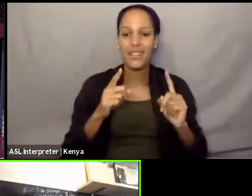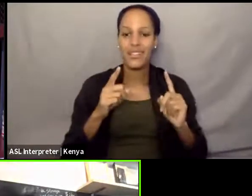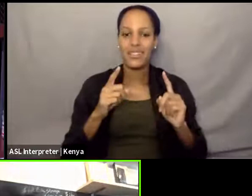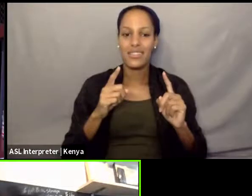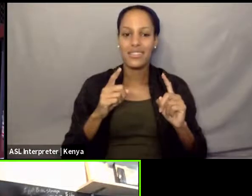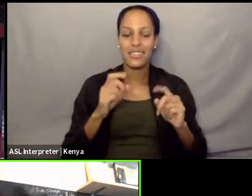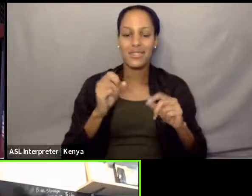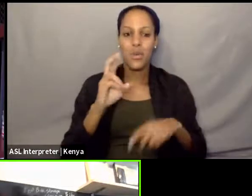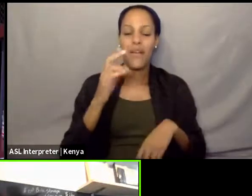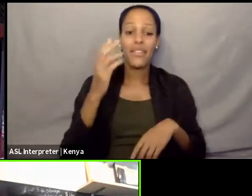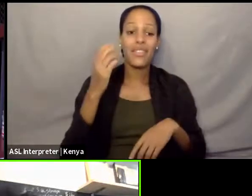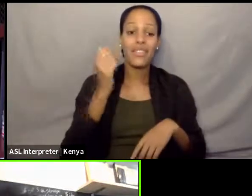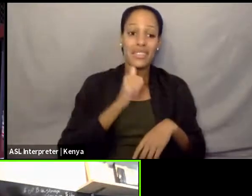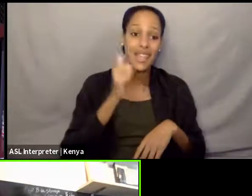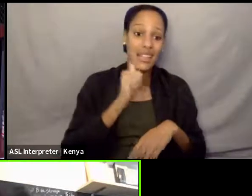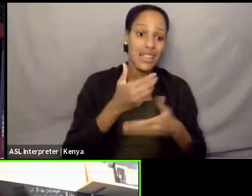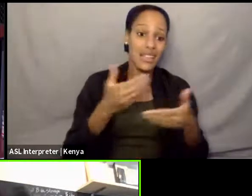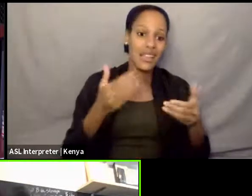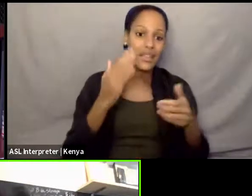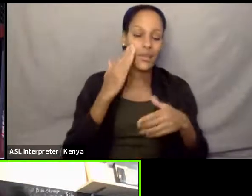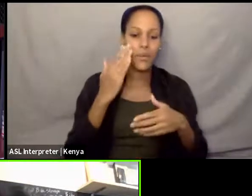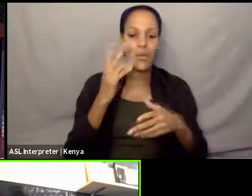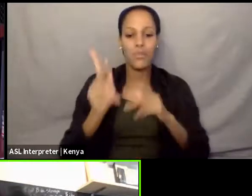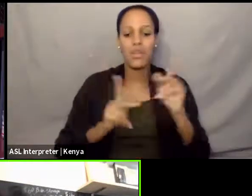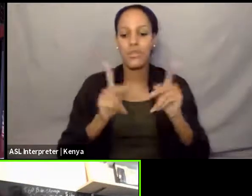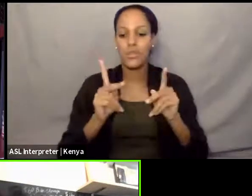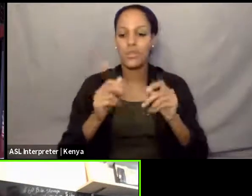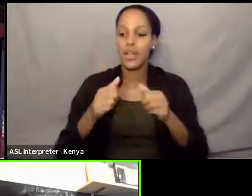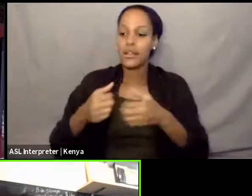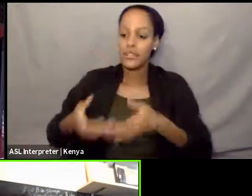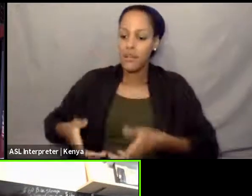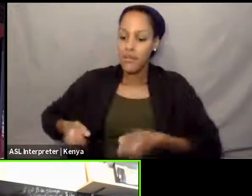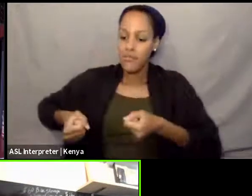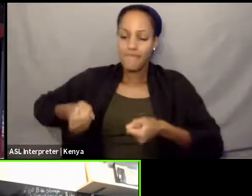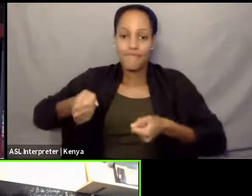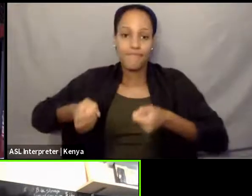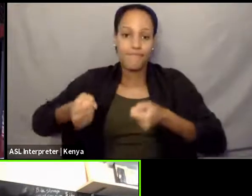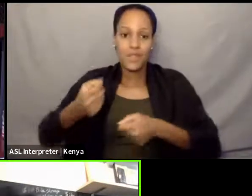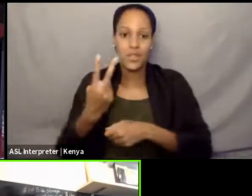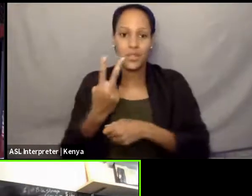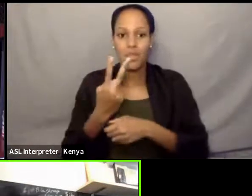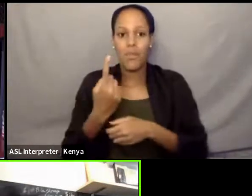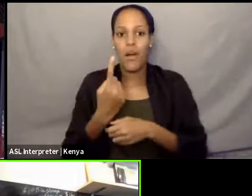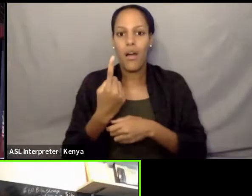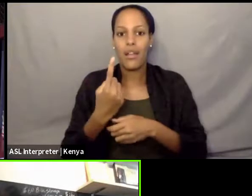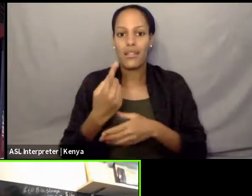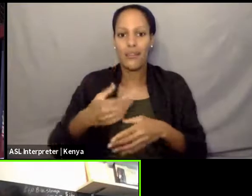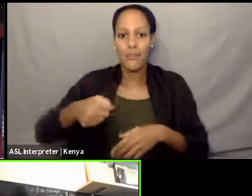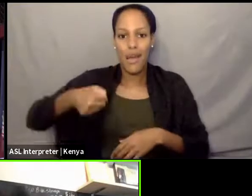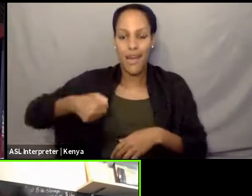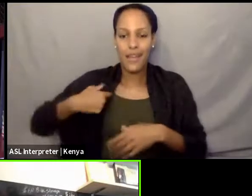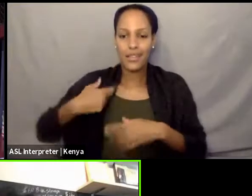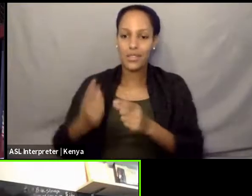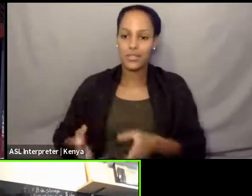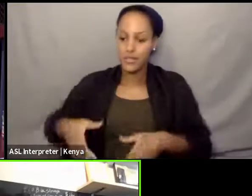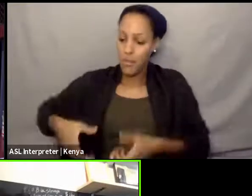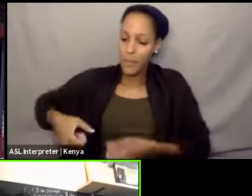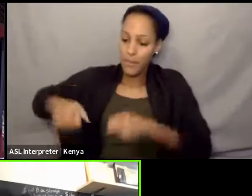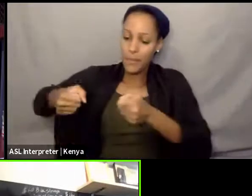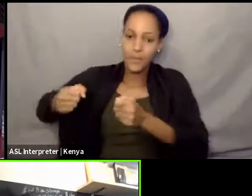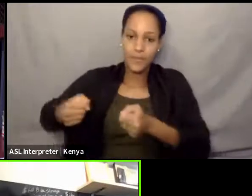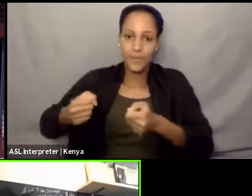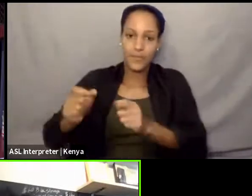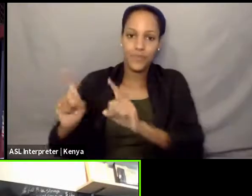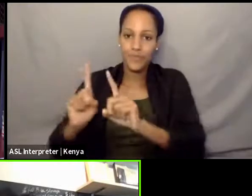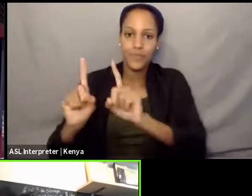the daily thing of two people carrying a bag together, a bag that either one of them probably could have carried by themselves. And then there are,